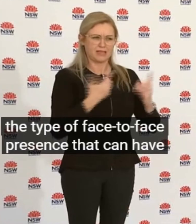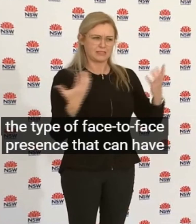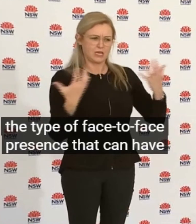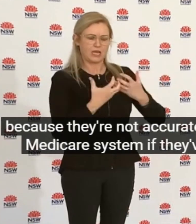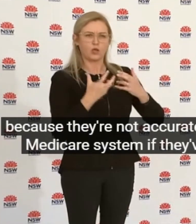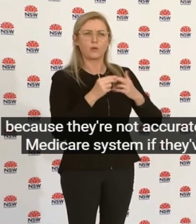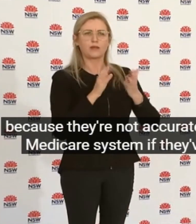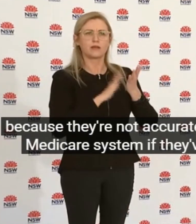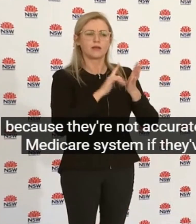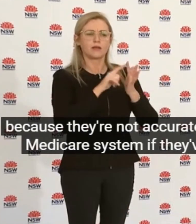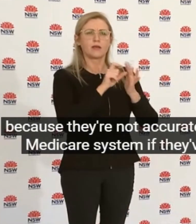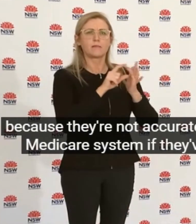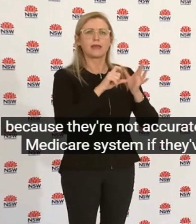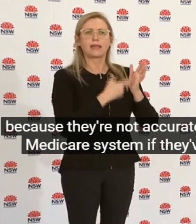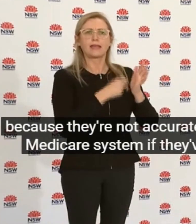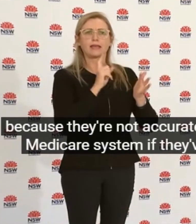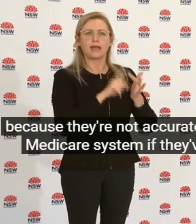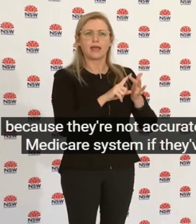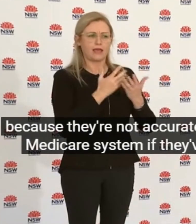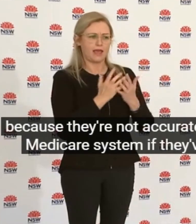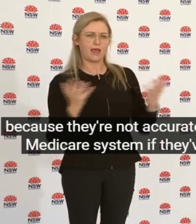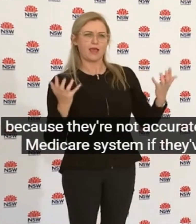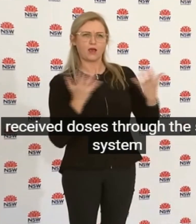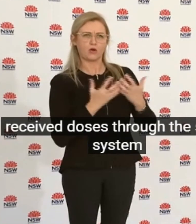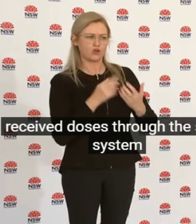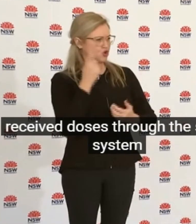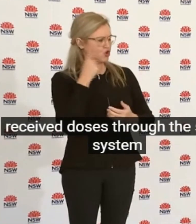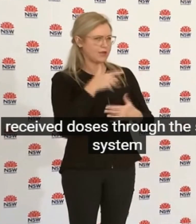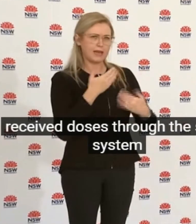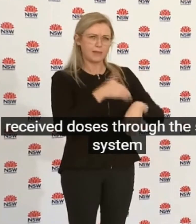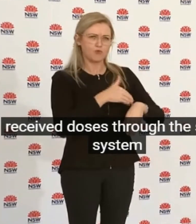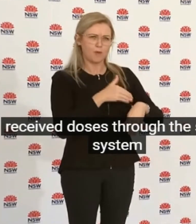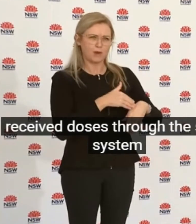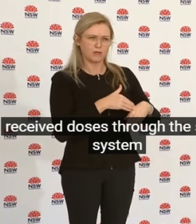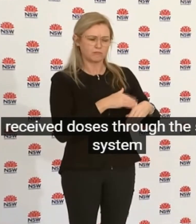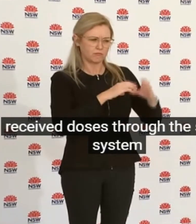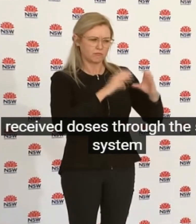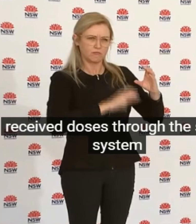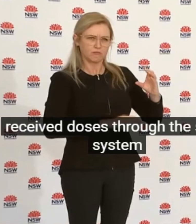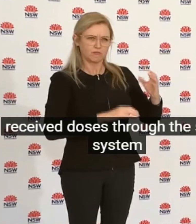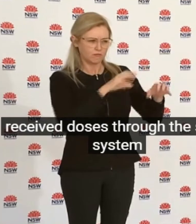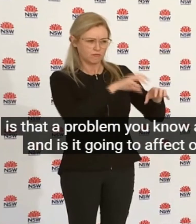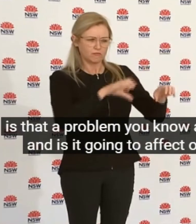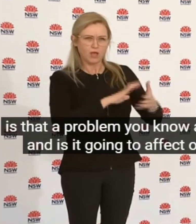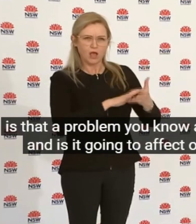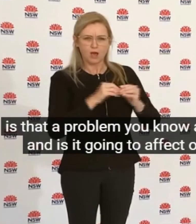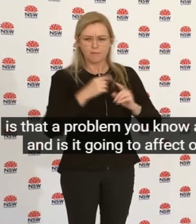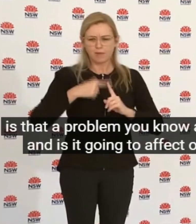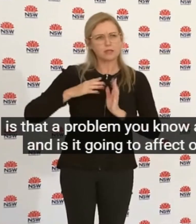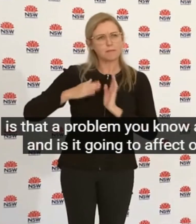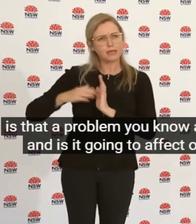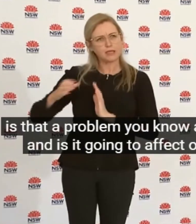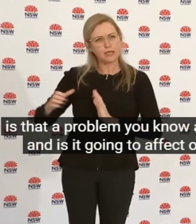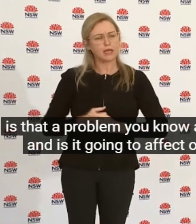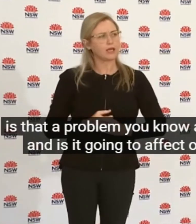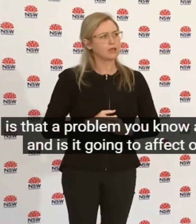received doses through the state system. Is that a problem you know about? And is it going to affect our rates? Are we still accurate in knowing how many people